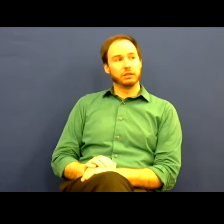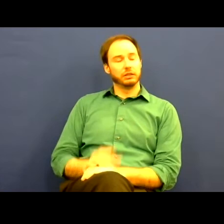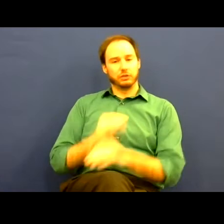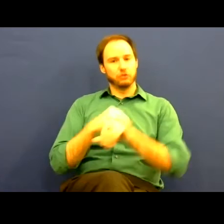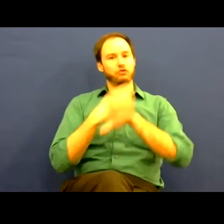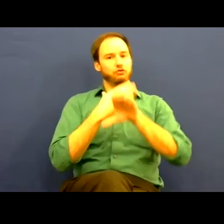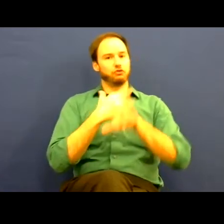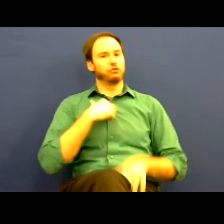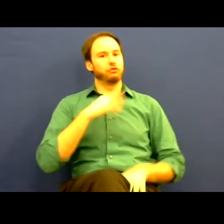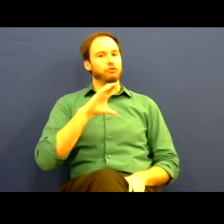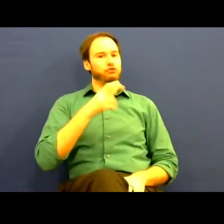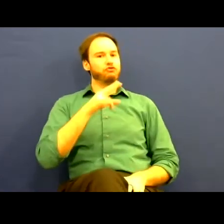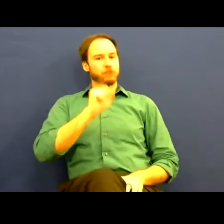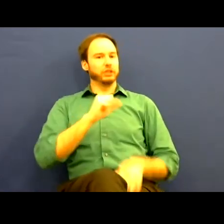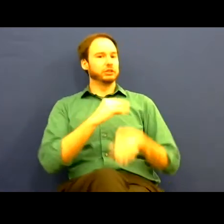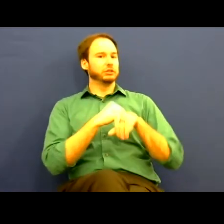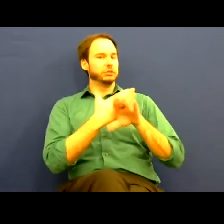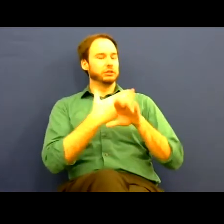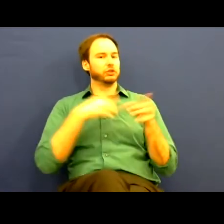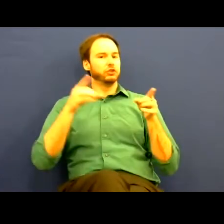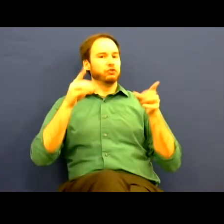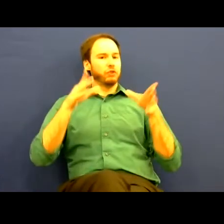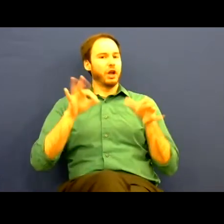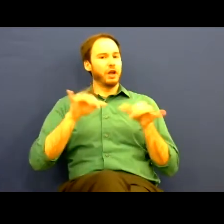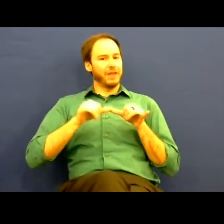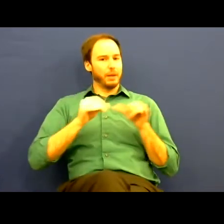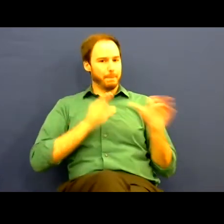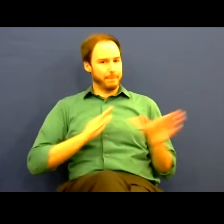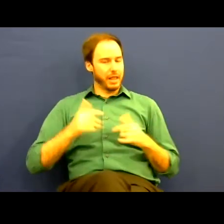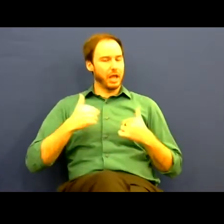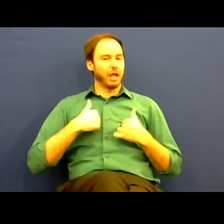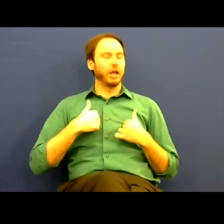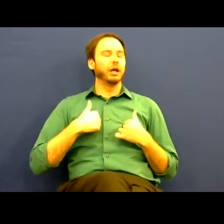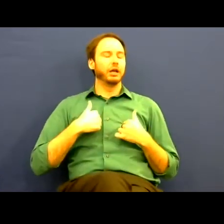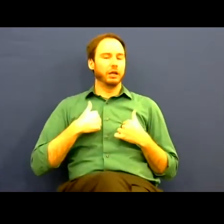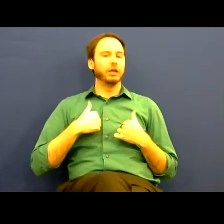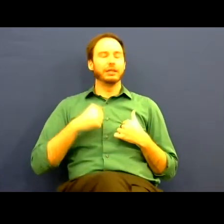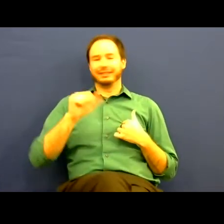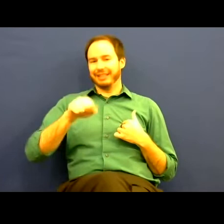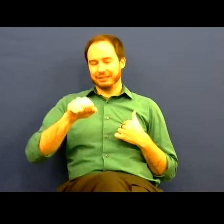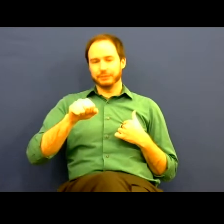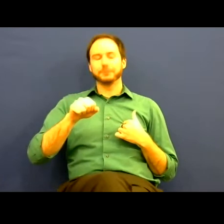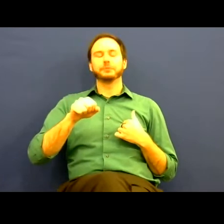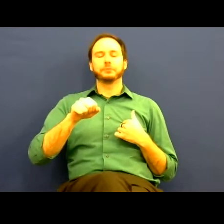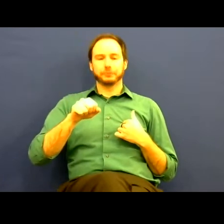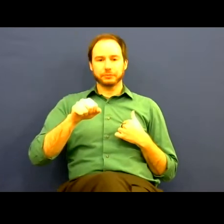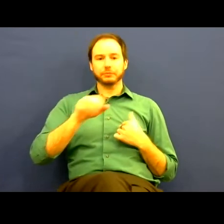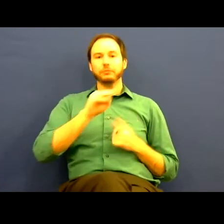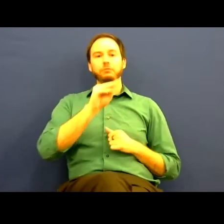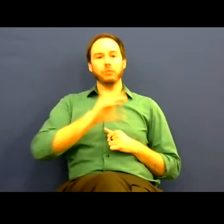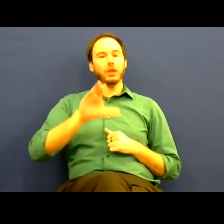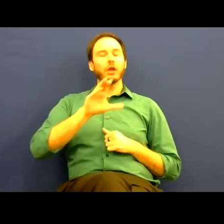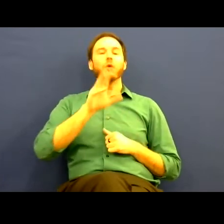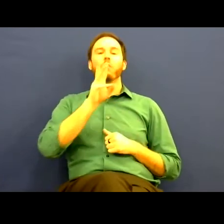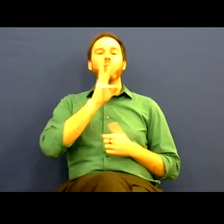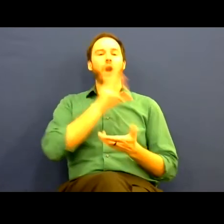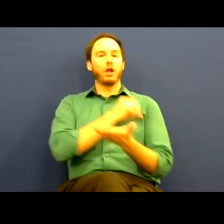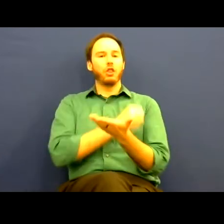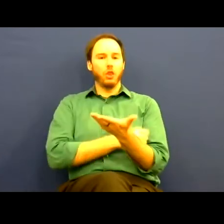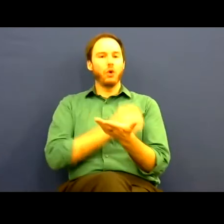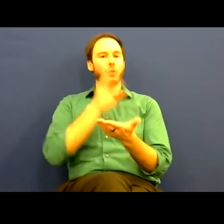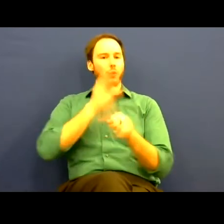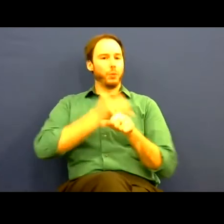I am. This is Chris Martin, Director of Engineering and Planning. And yes, the Monroe County Water Authority is going to be